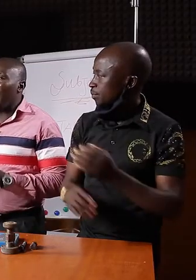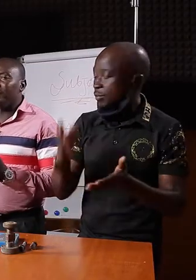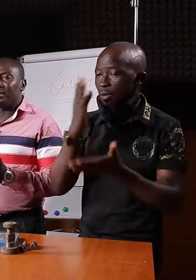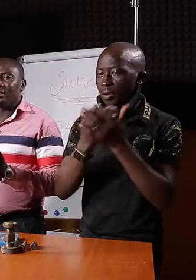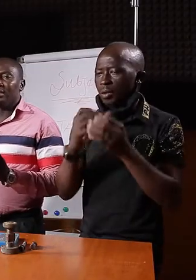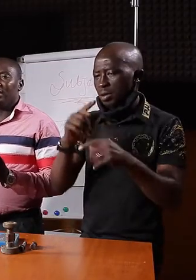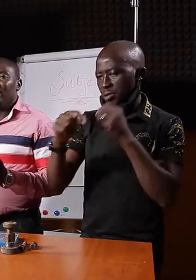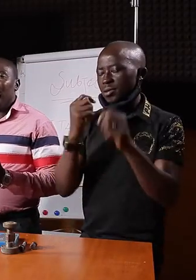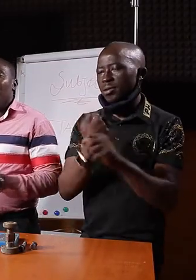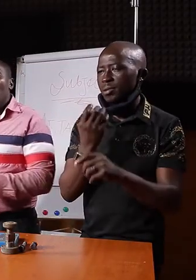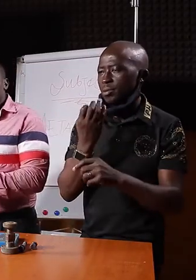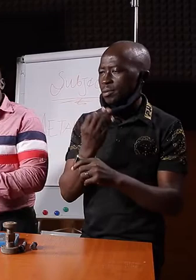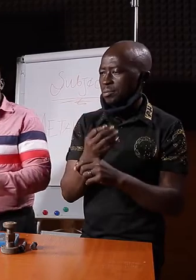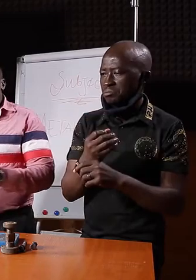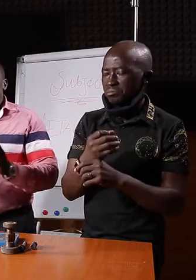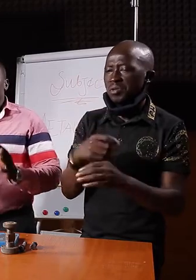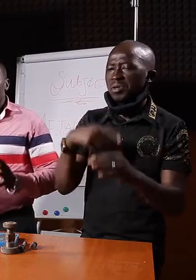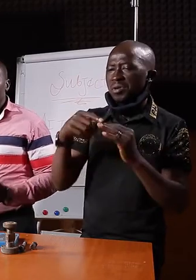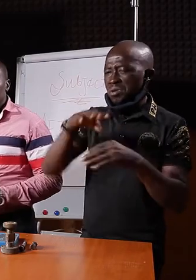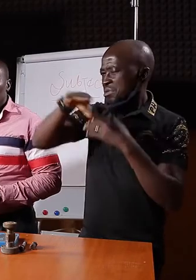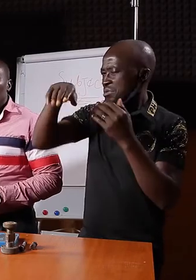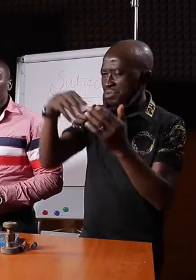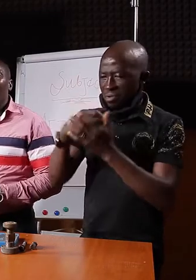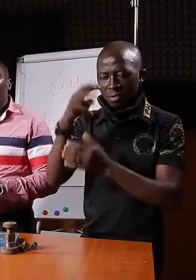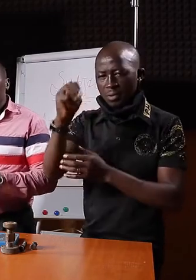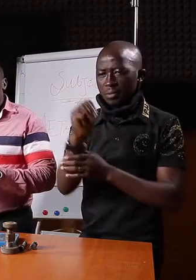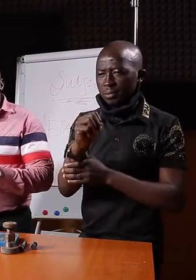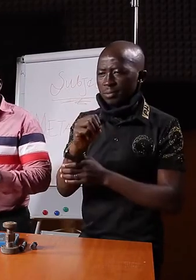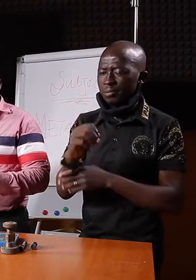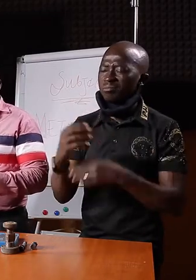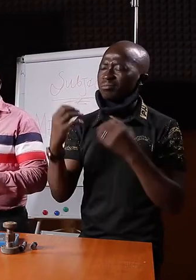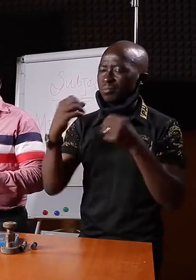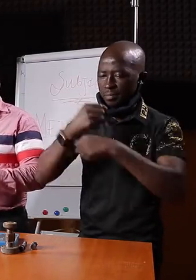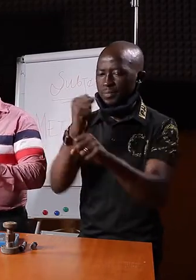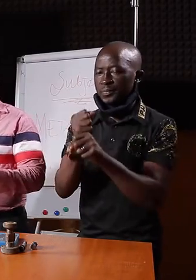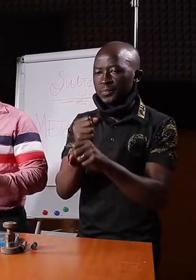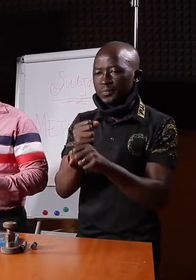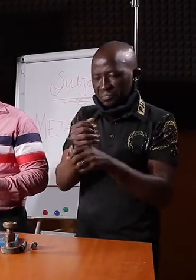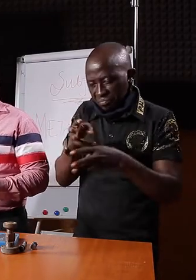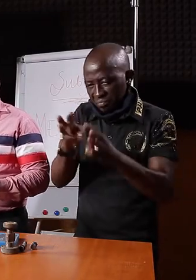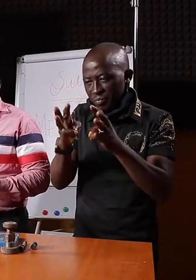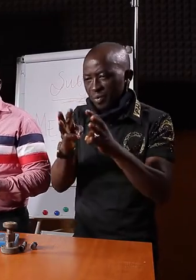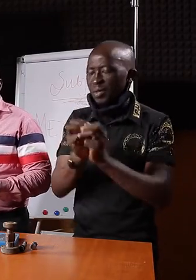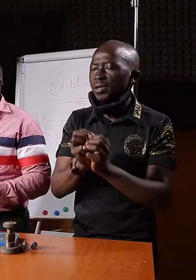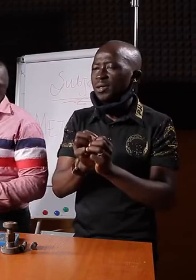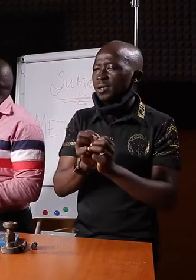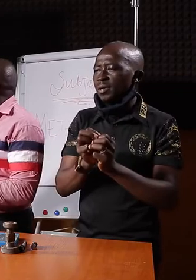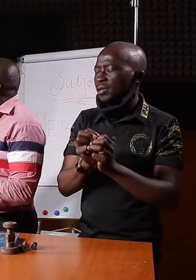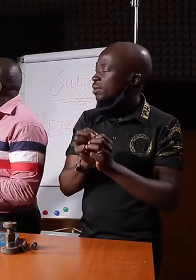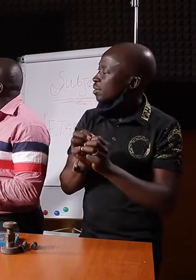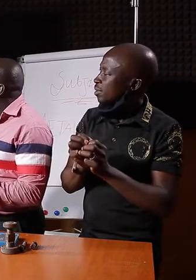the types. Among all these screws that I've mentioned, they are made in form.